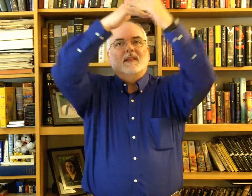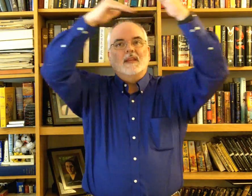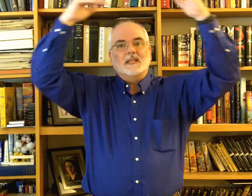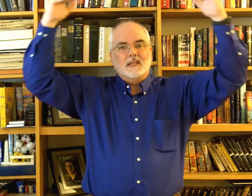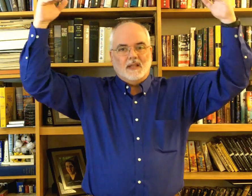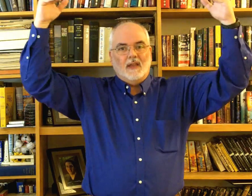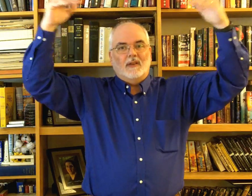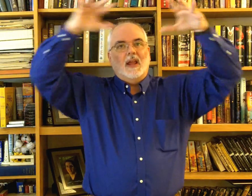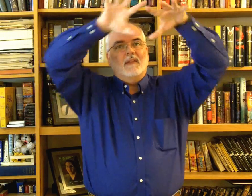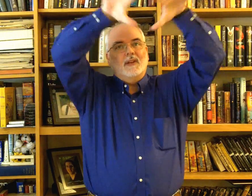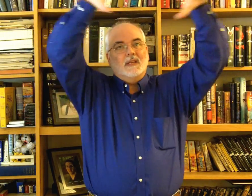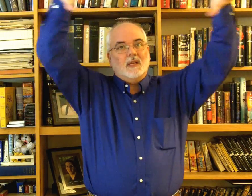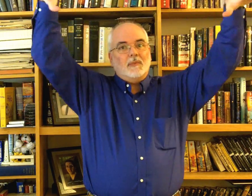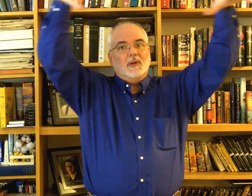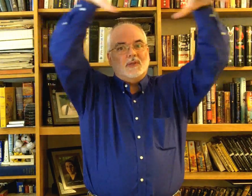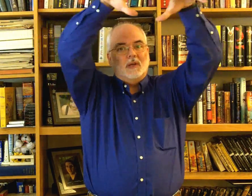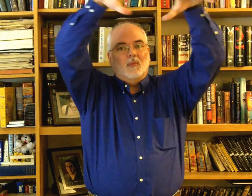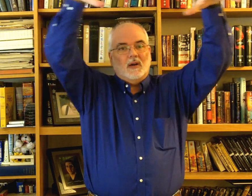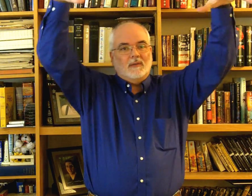This is heaven. Heaven is up here somewhere.